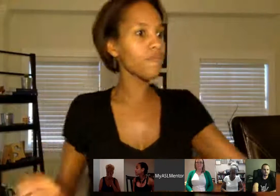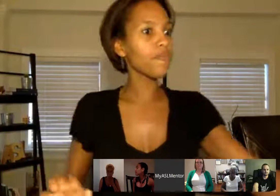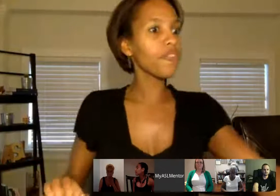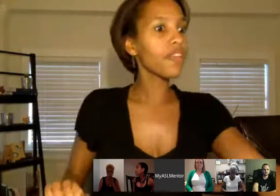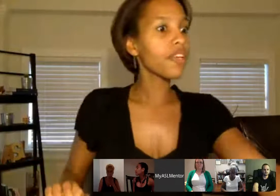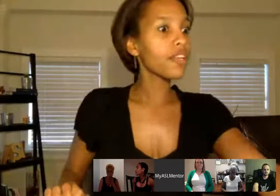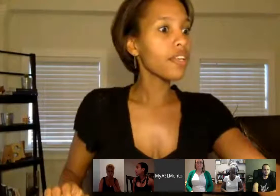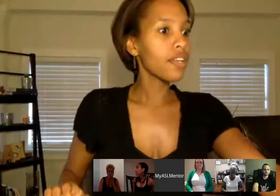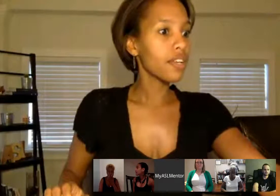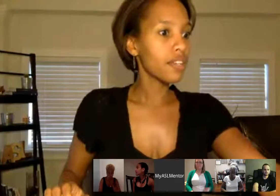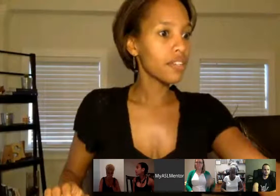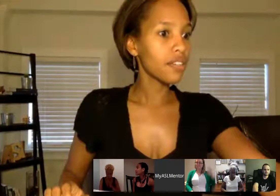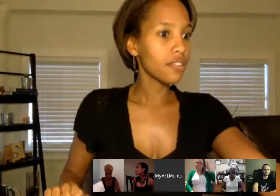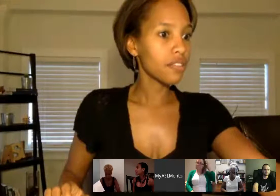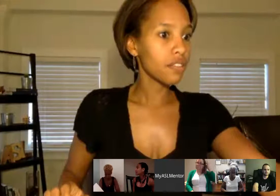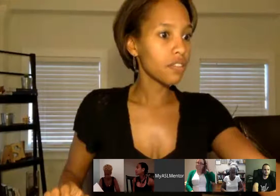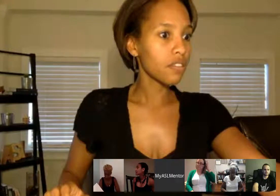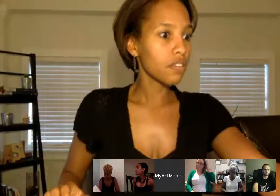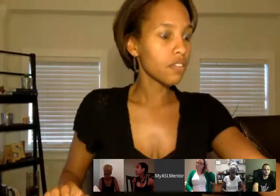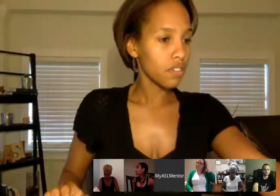Okay.